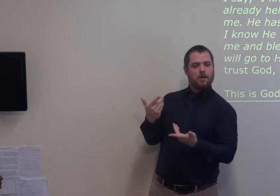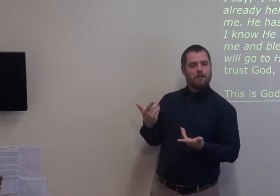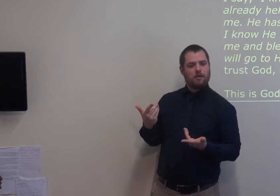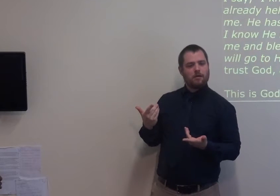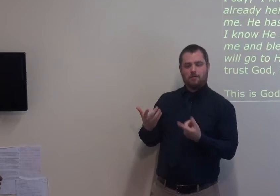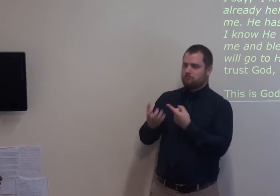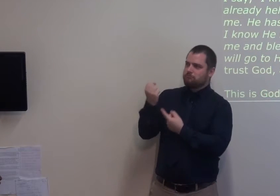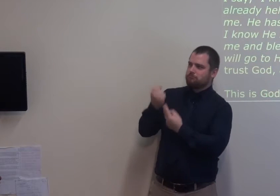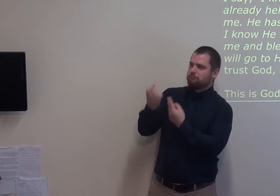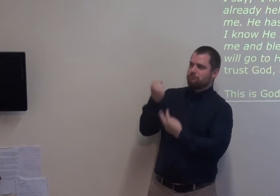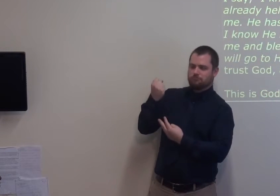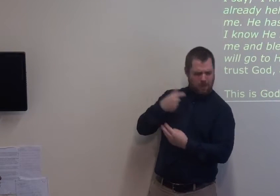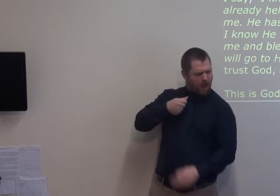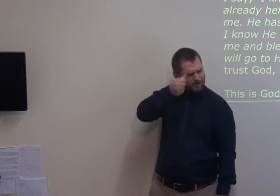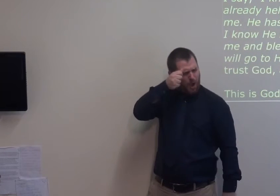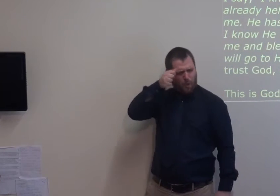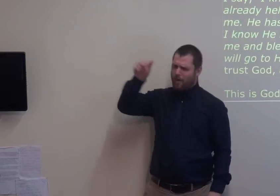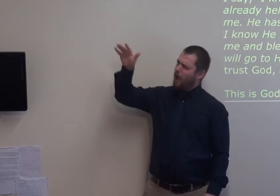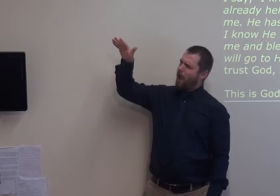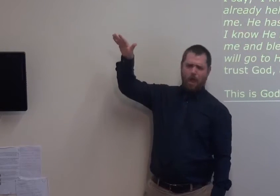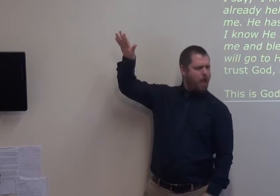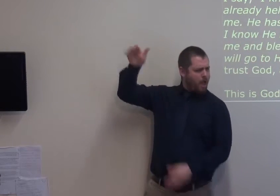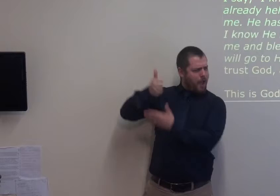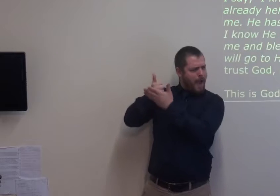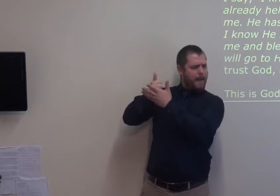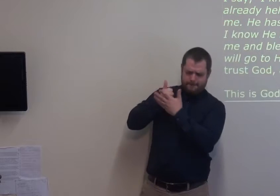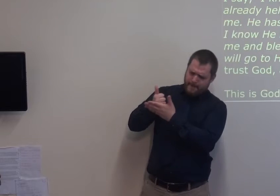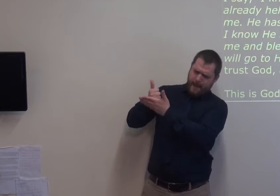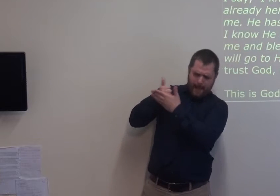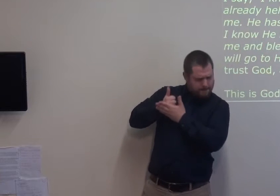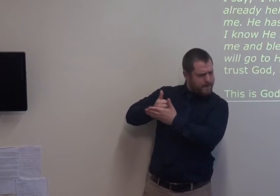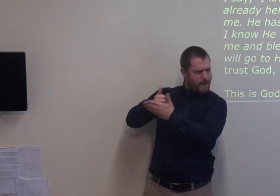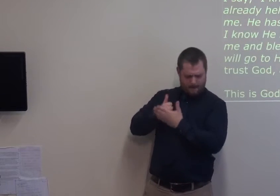I know he is there and he helps me and blesses me.